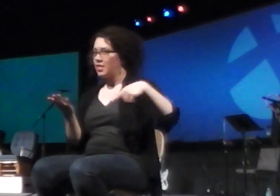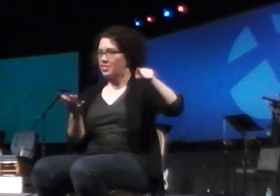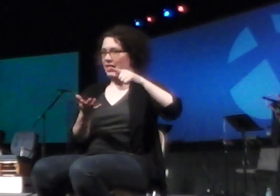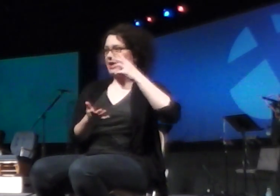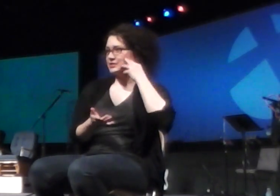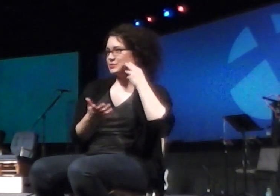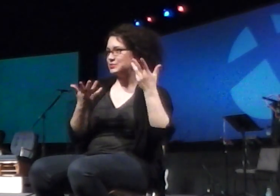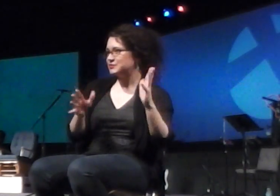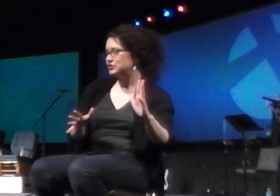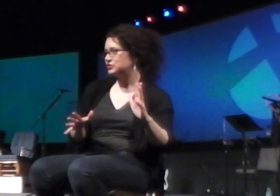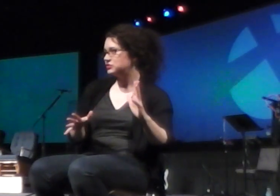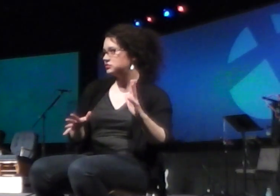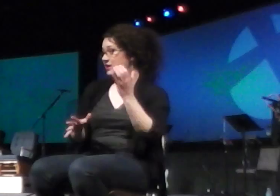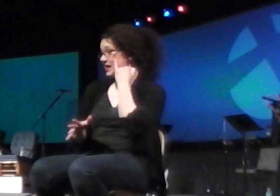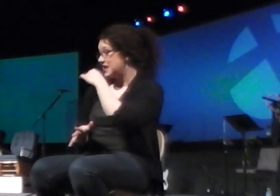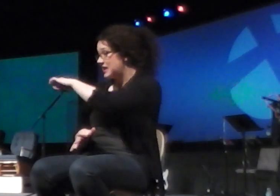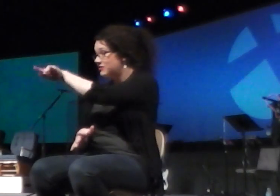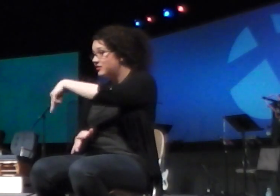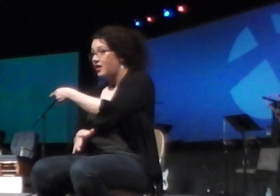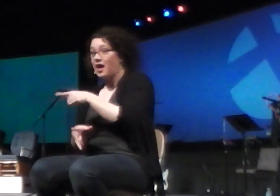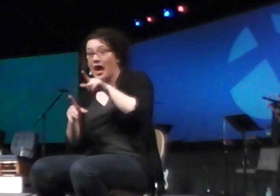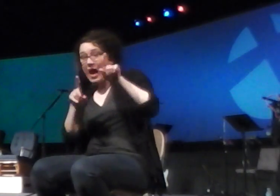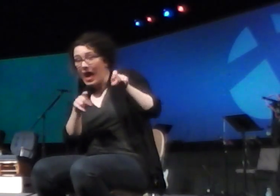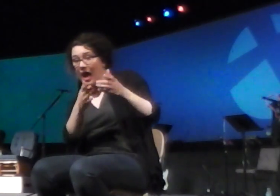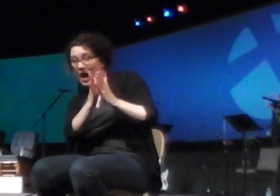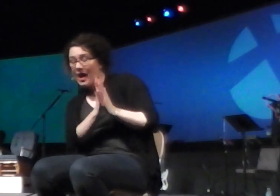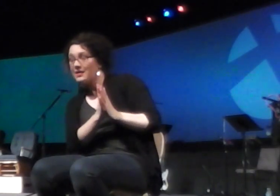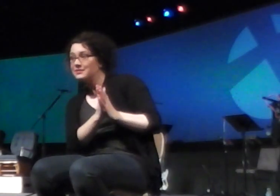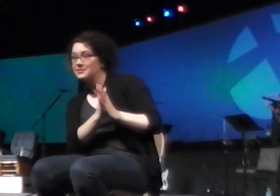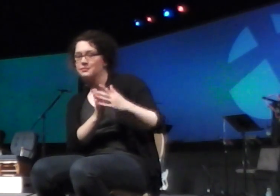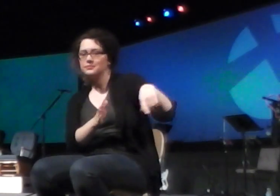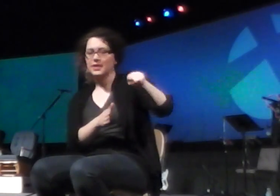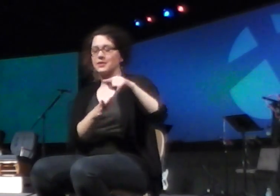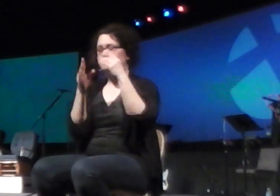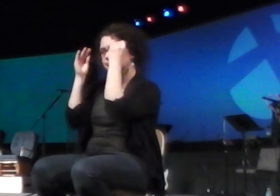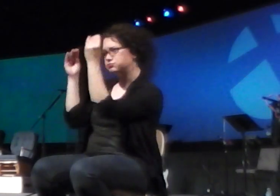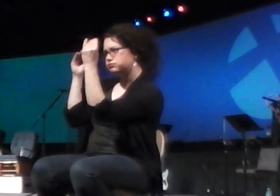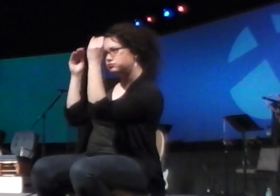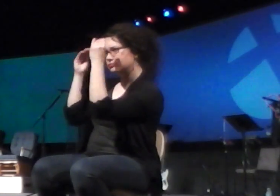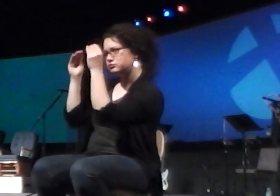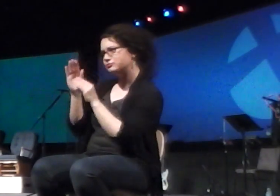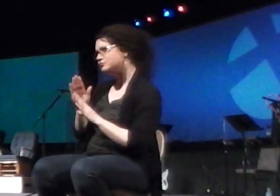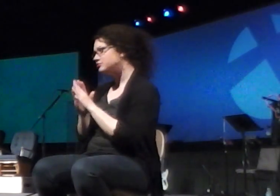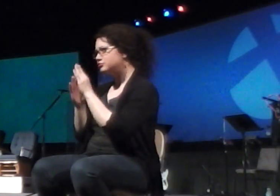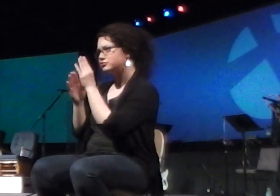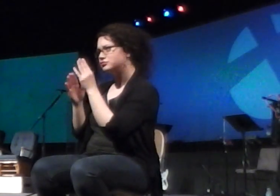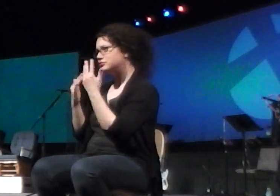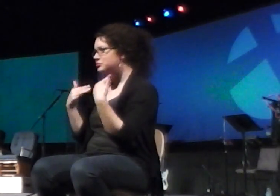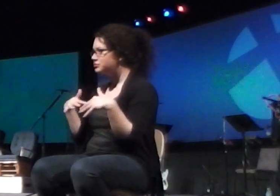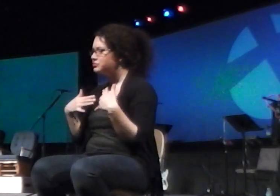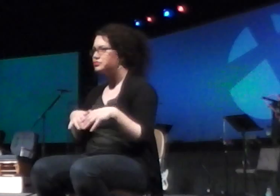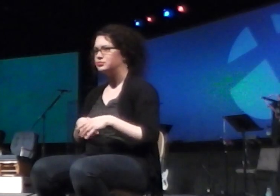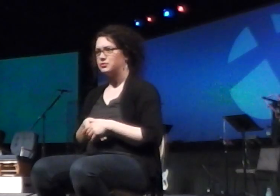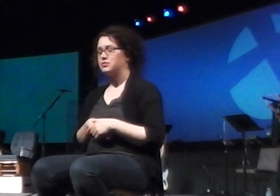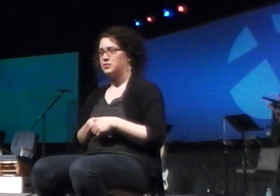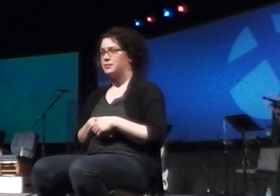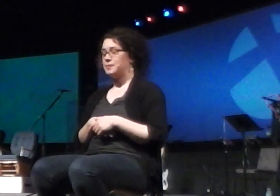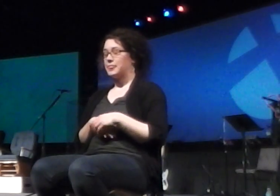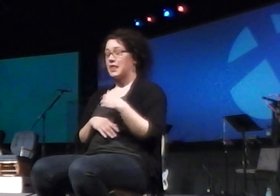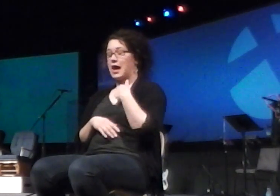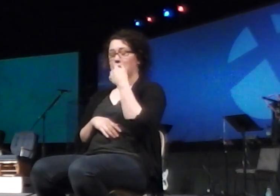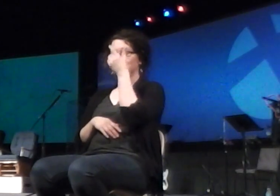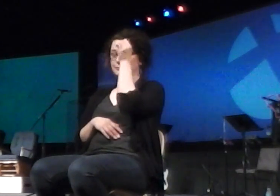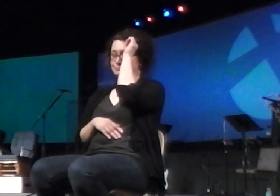if you ask, there's great learning, there's great teaching that they can give you. I'll never forget when my